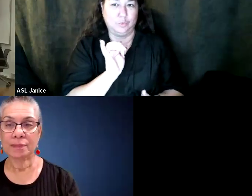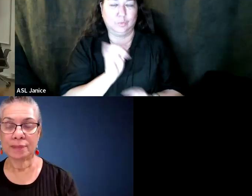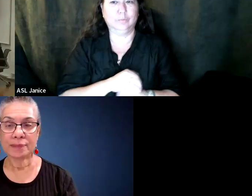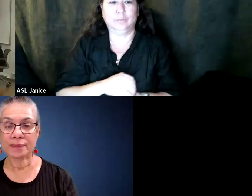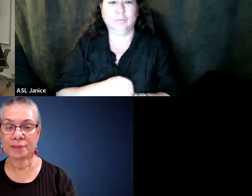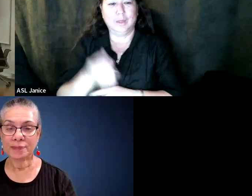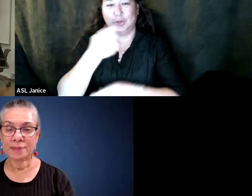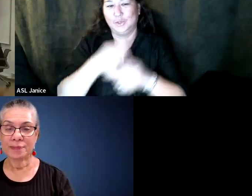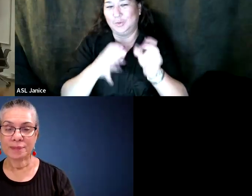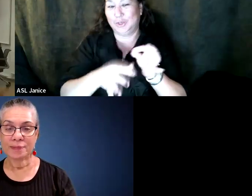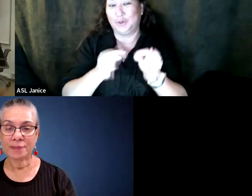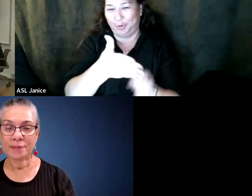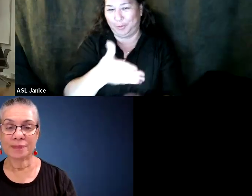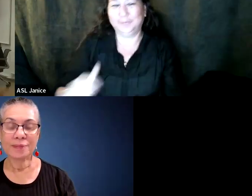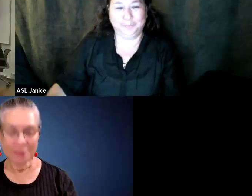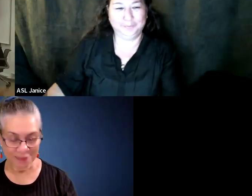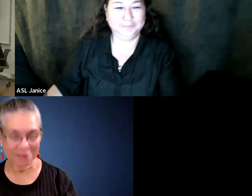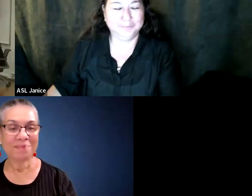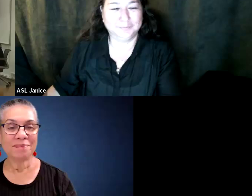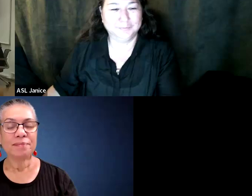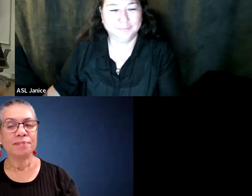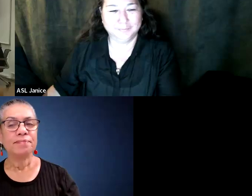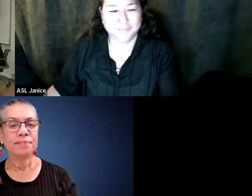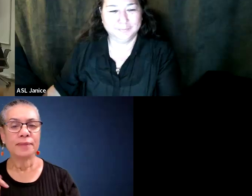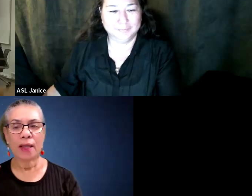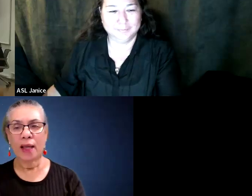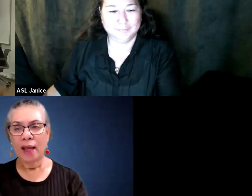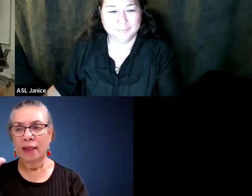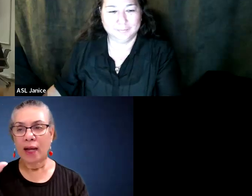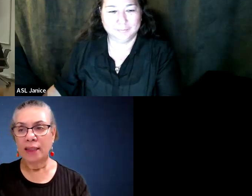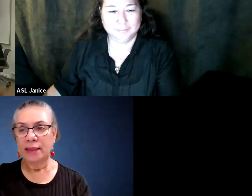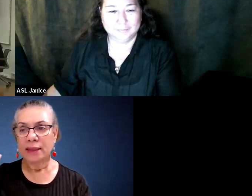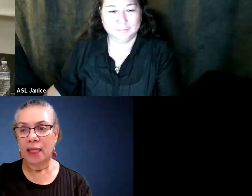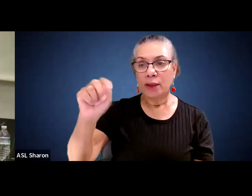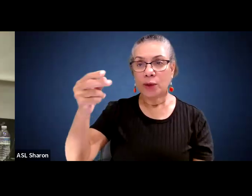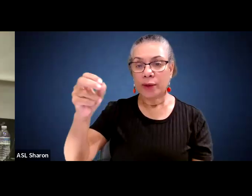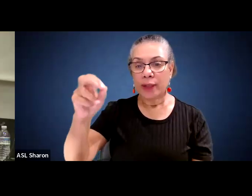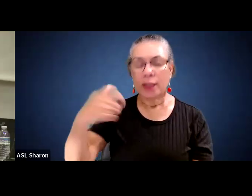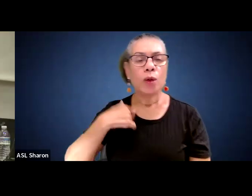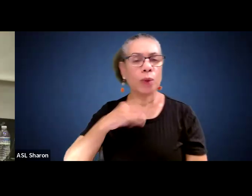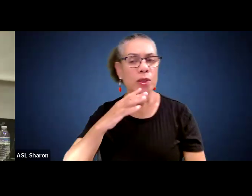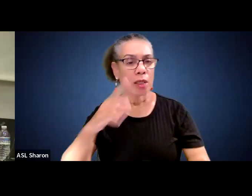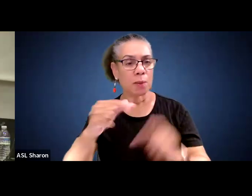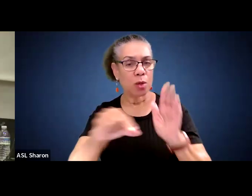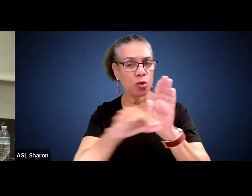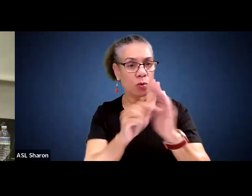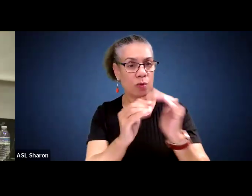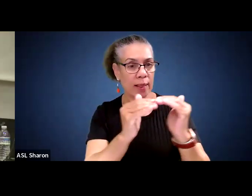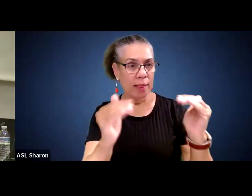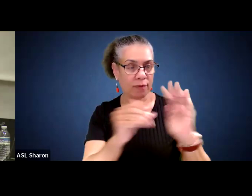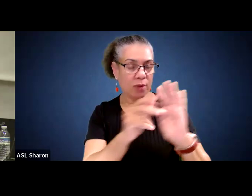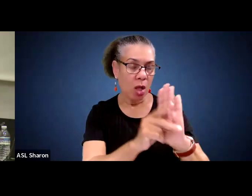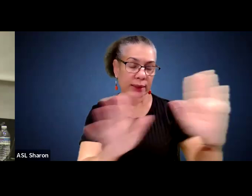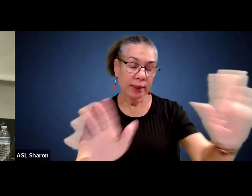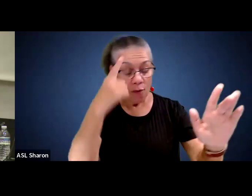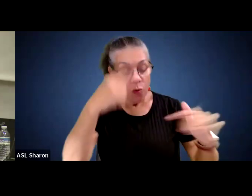I said this last time we voted on the different sort of the grade level policy Mhm. that for me, and I wish